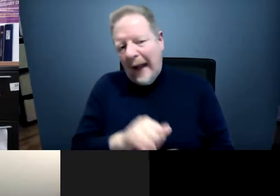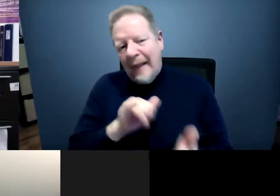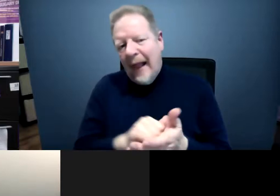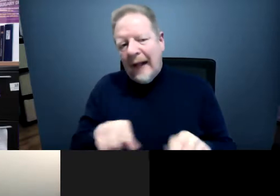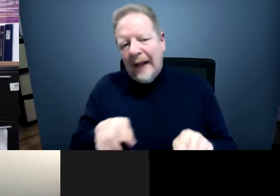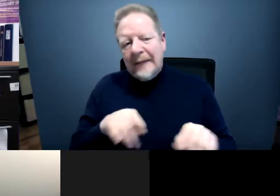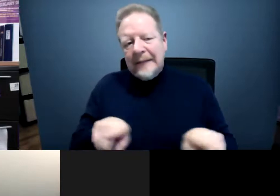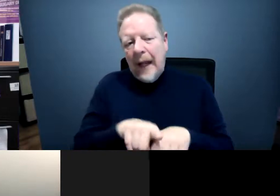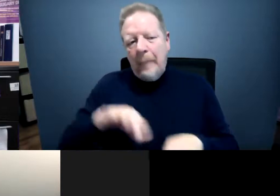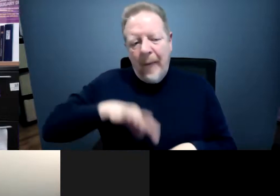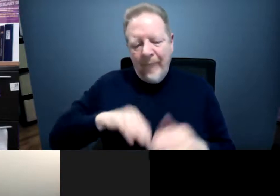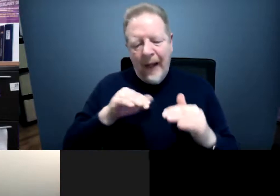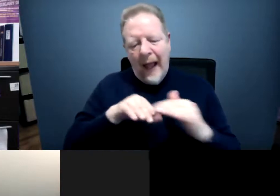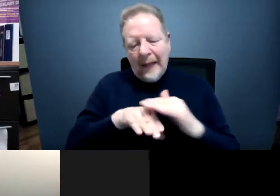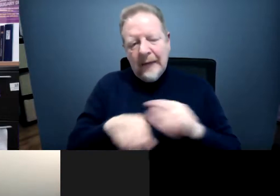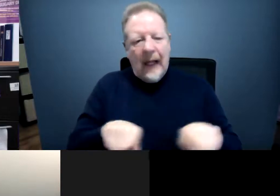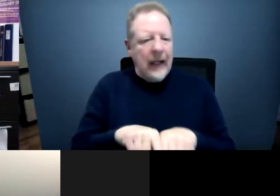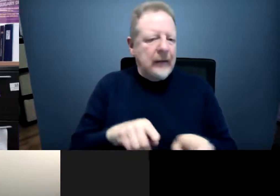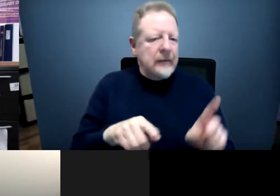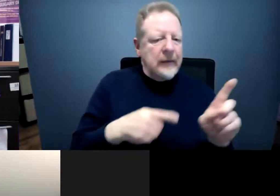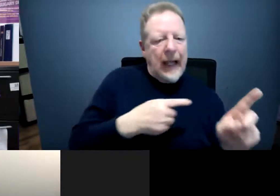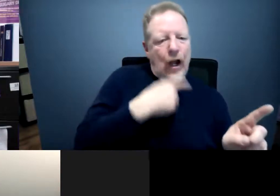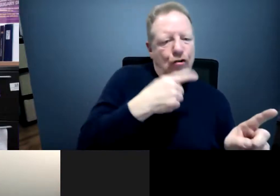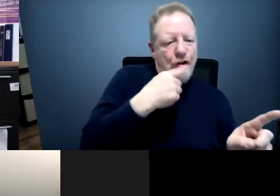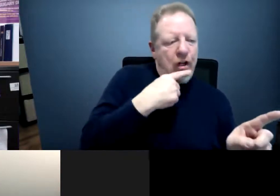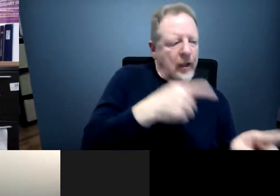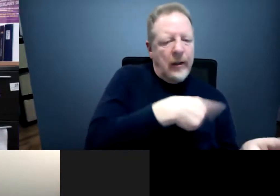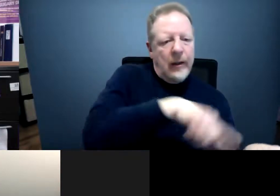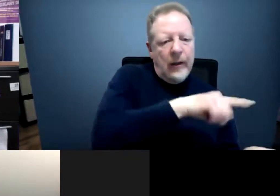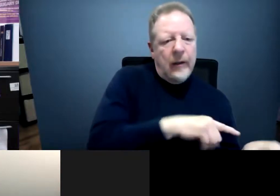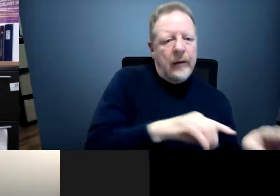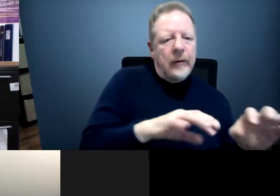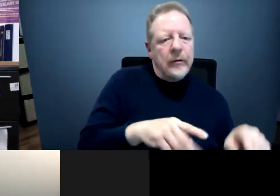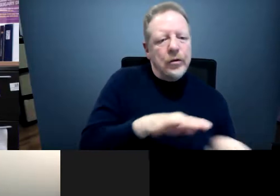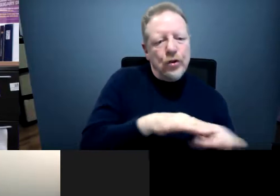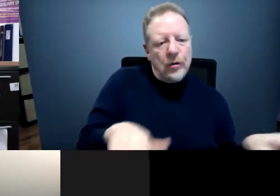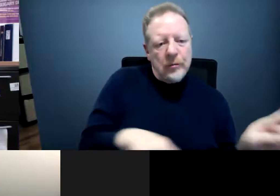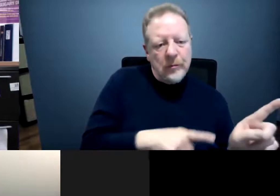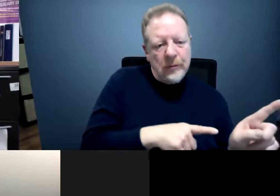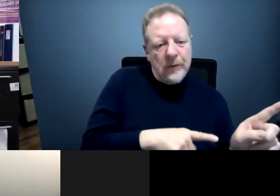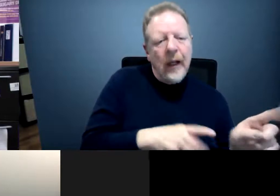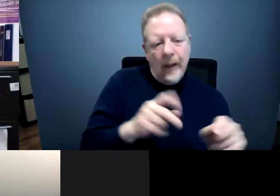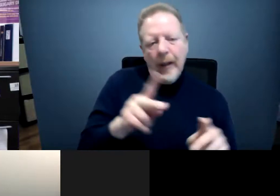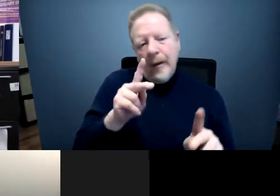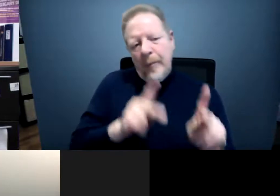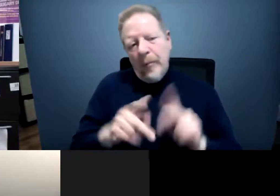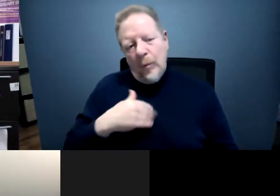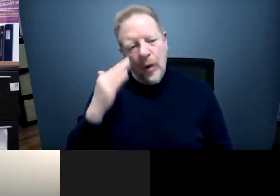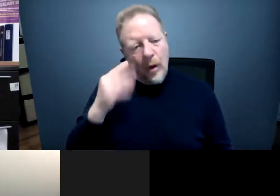benefit as our hearing friends and family and people that we know. So Right. that might